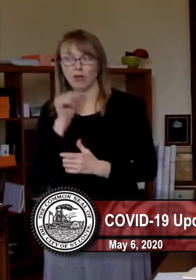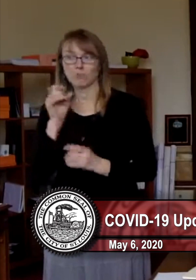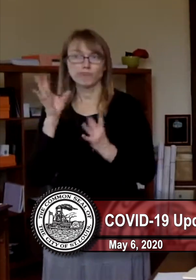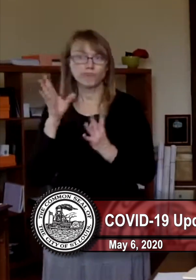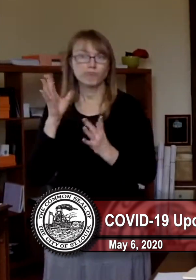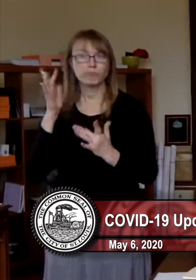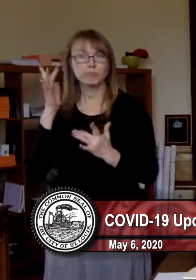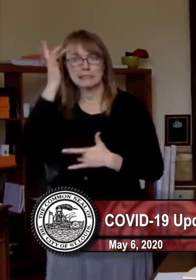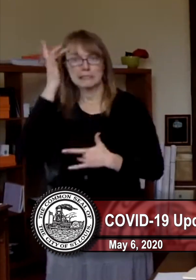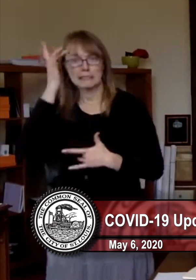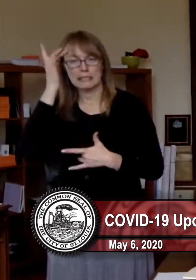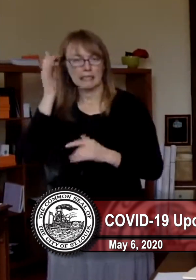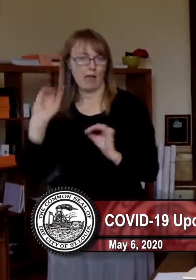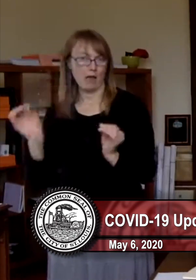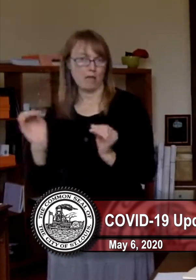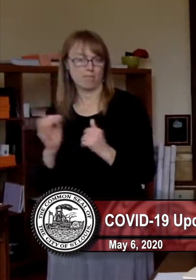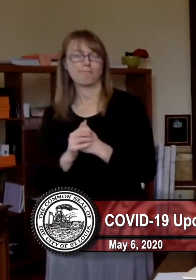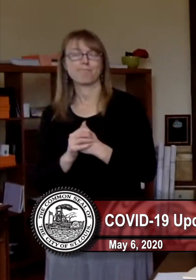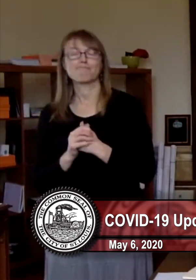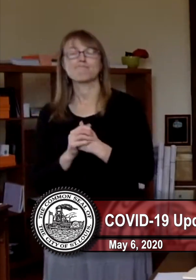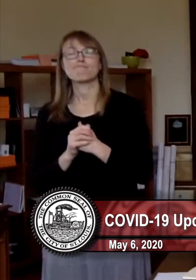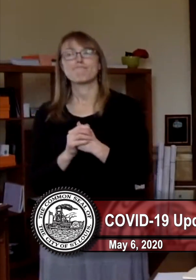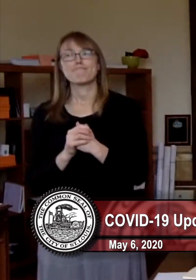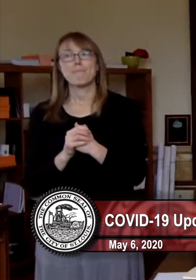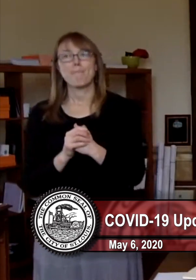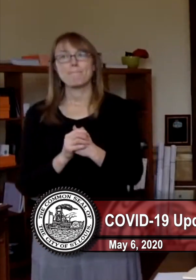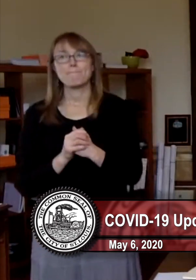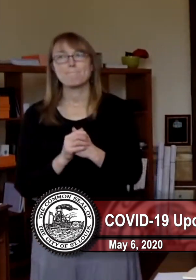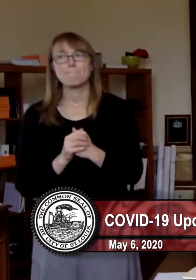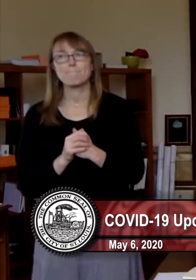more and more people, I think I mentioned earlier,